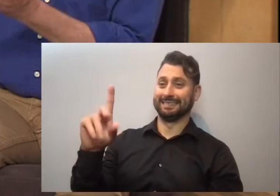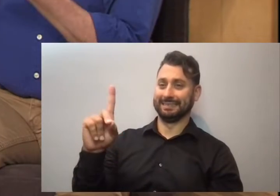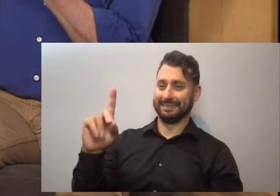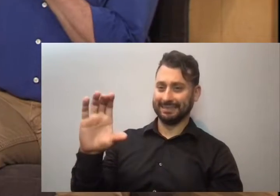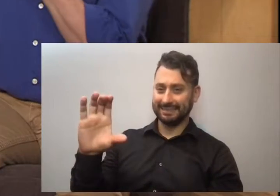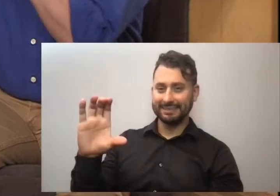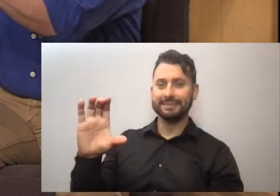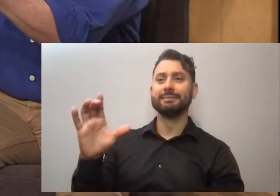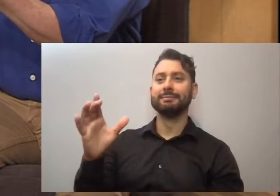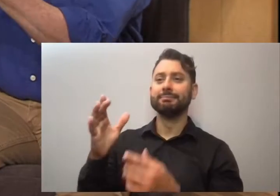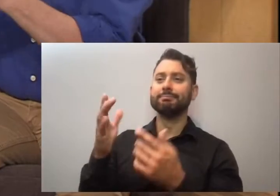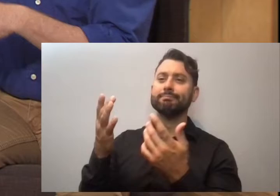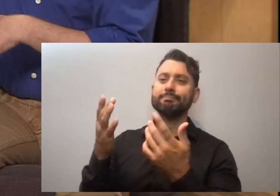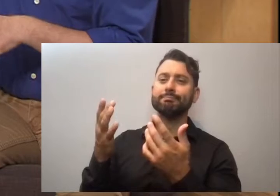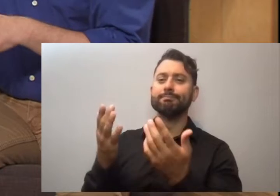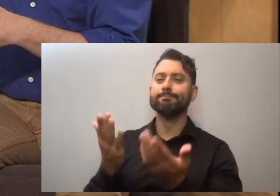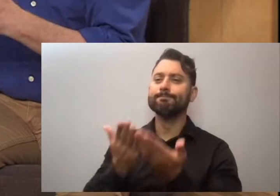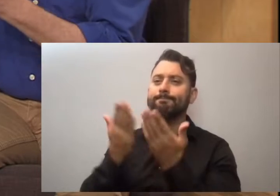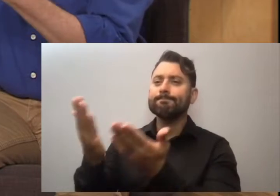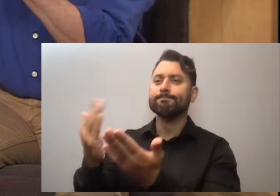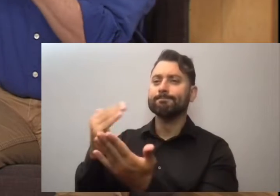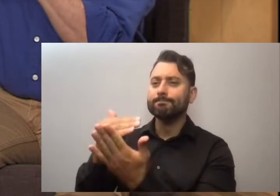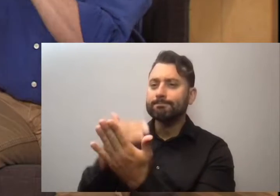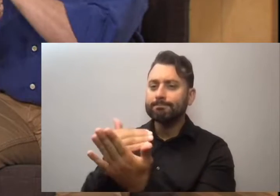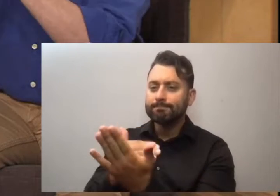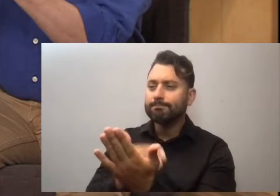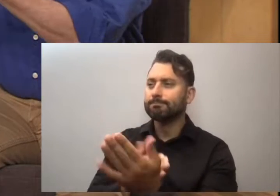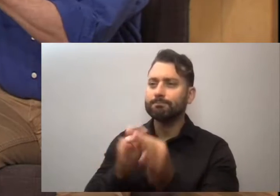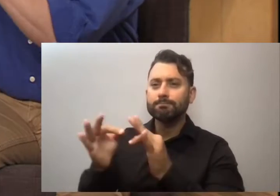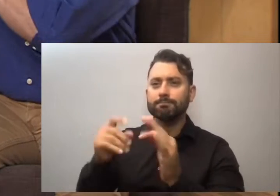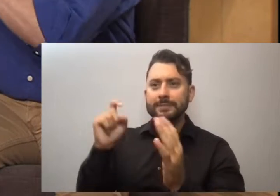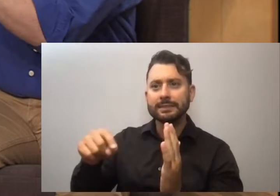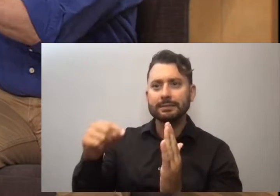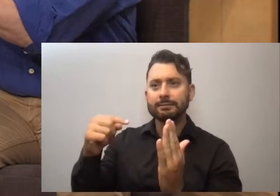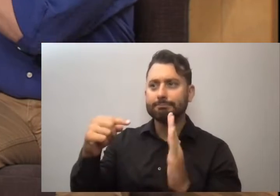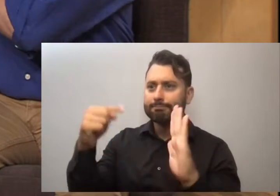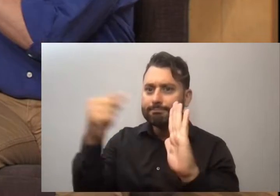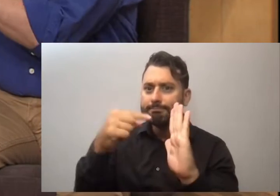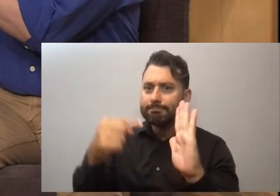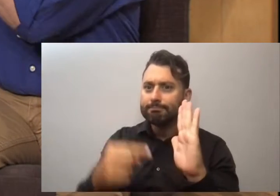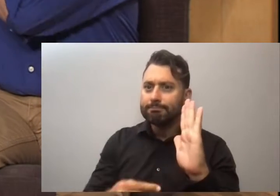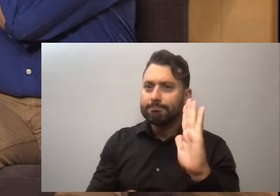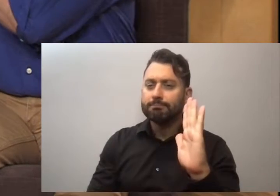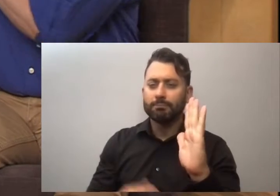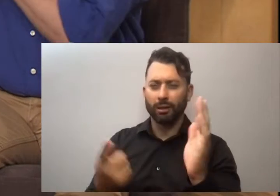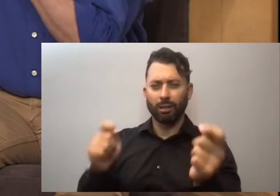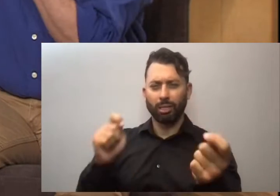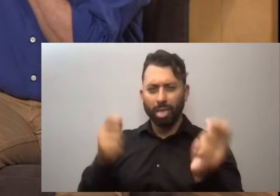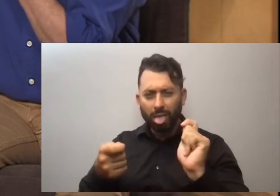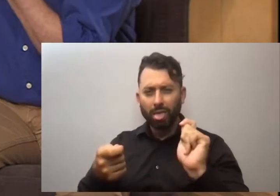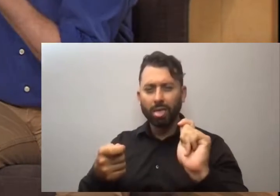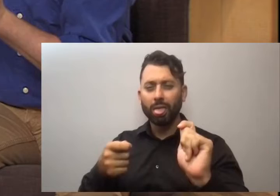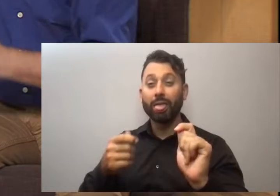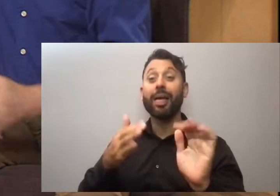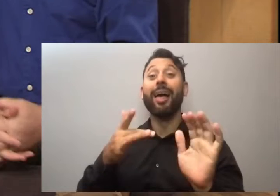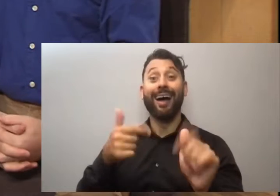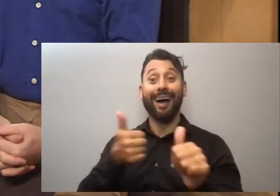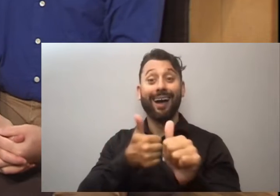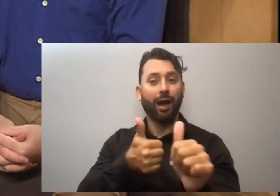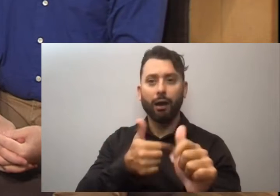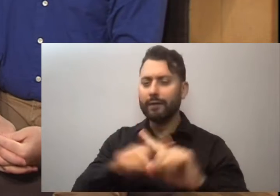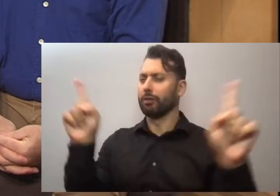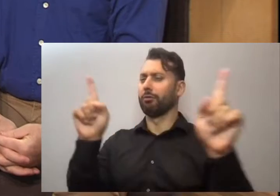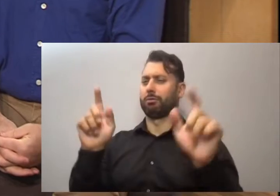So we're curious about the CDC and all of their recommendations, and we noticed that they do change quite